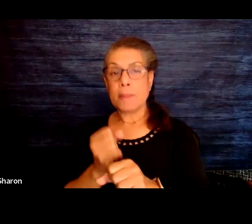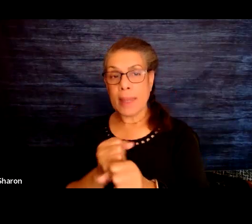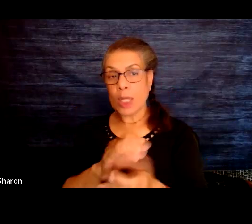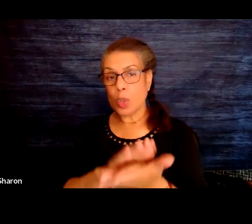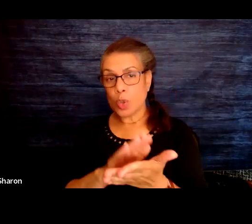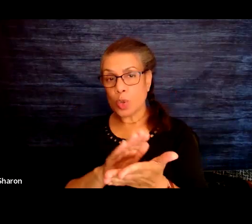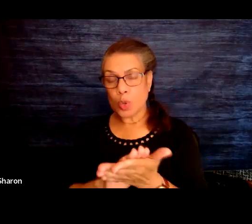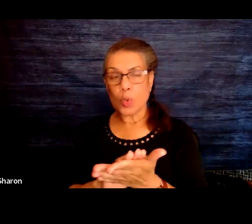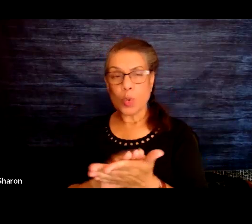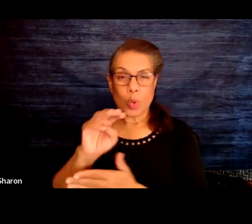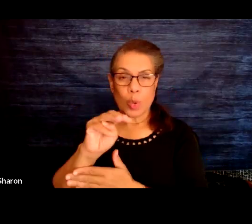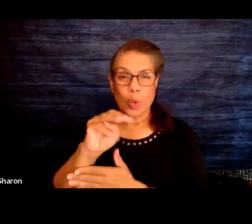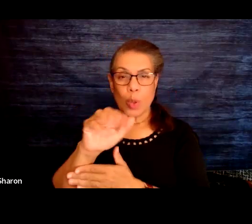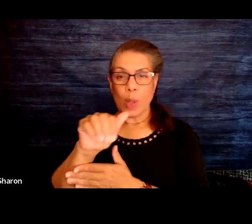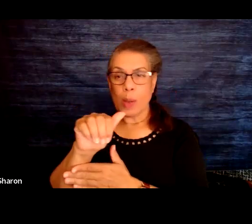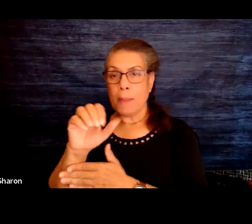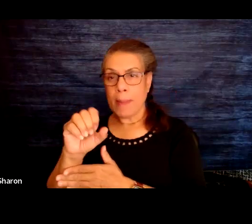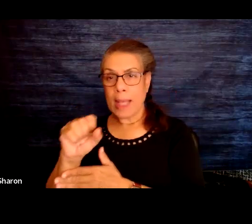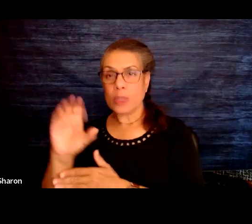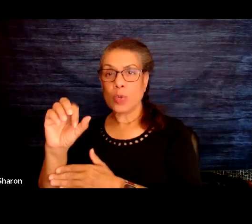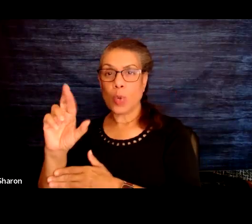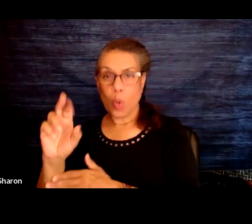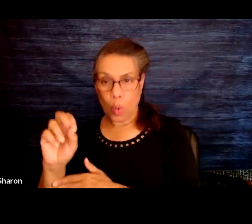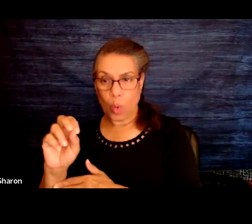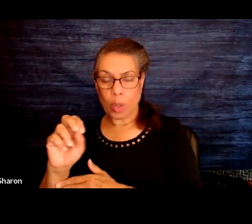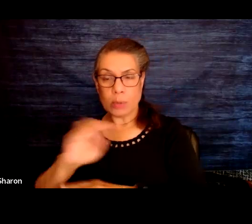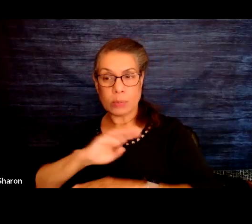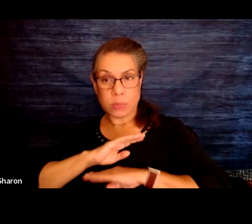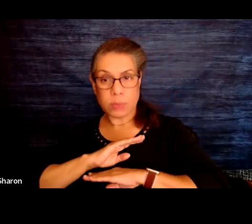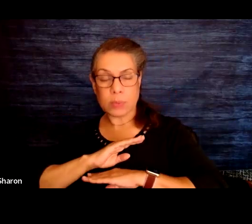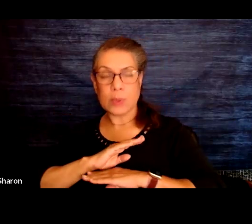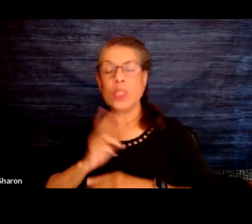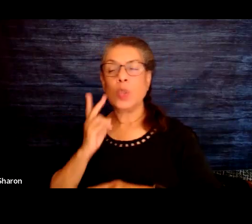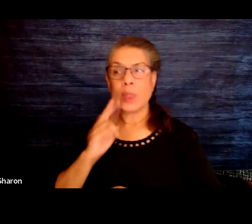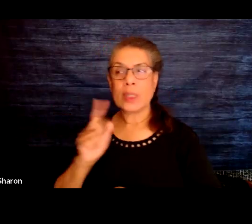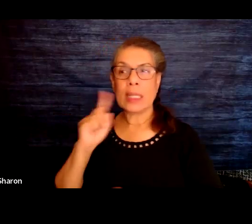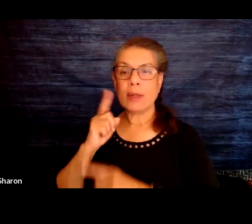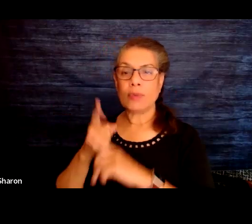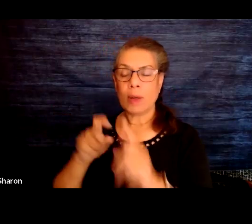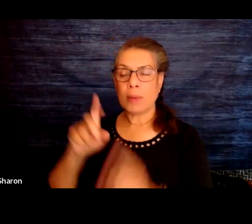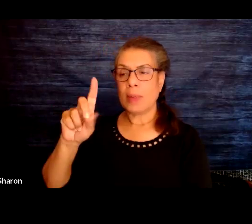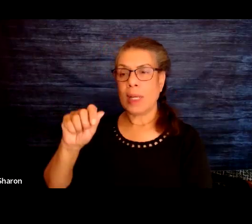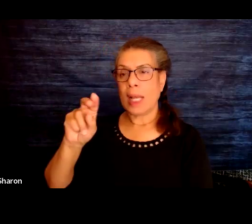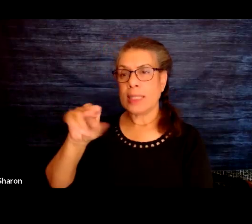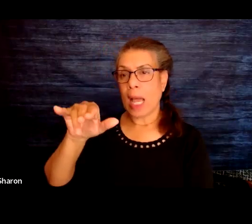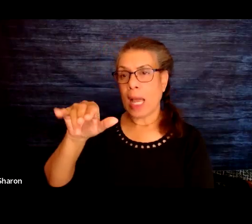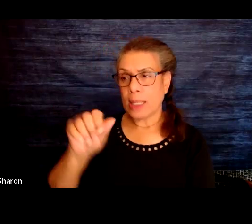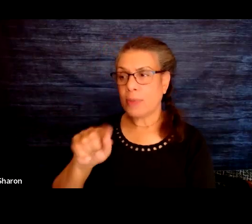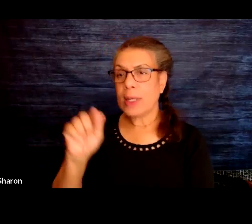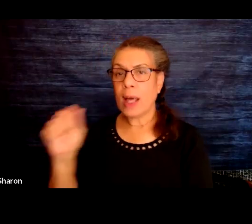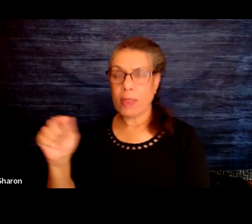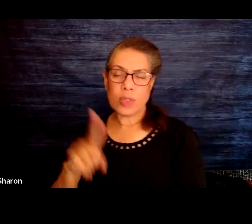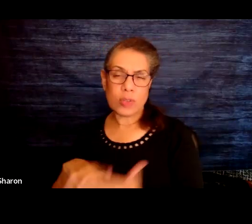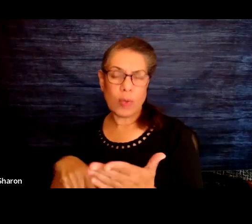can in the past few years. Our schools have done incredible work to do that, and you're going to hear a bit from Danya and from Ben about the work that they've done at the